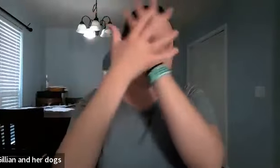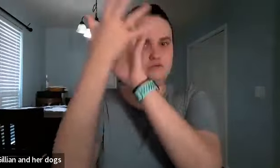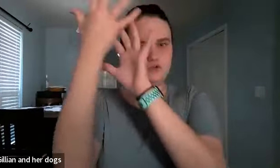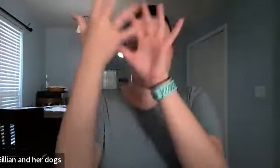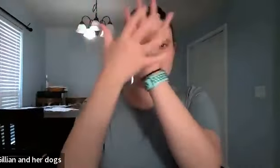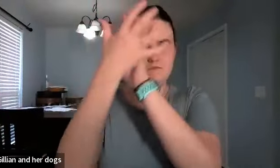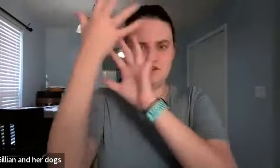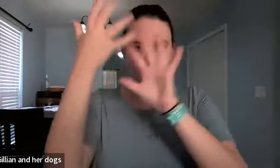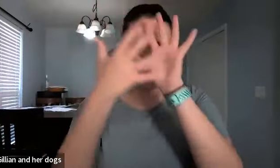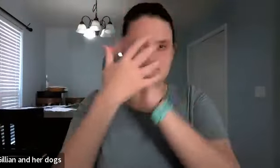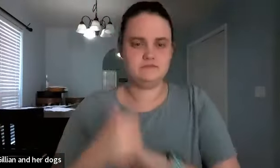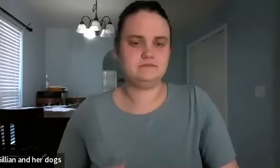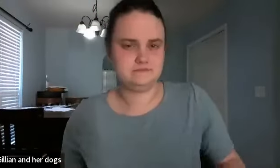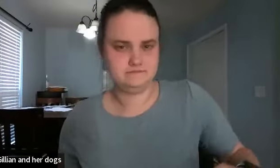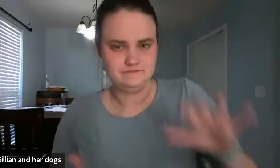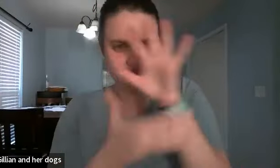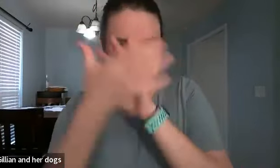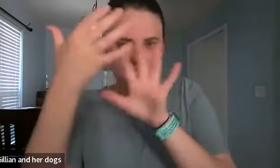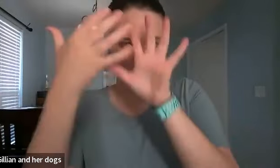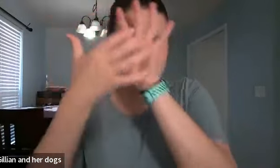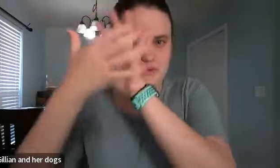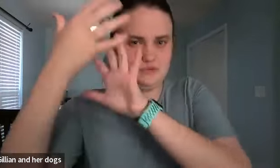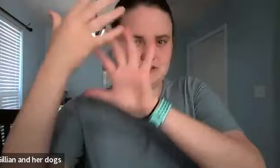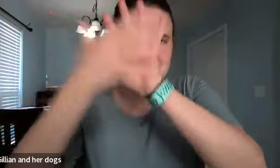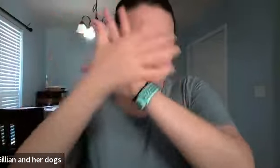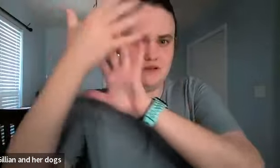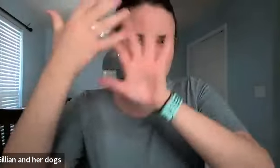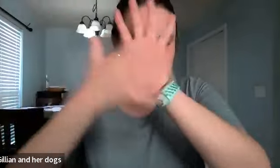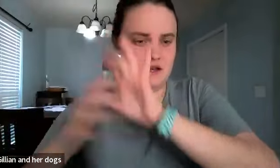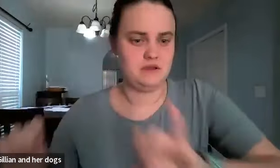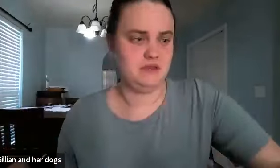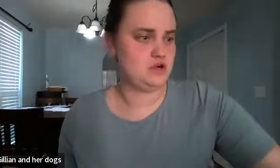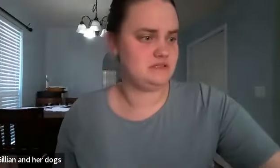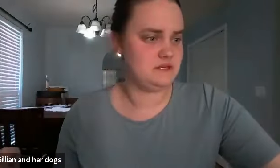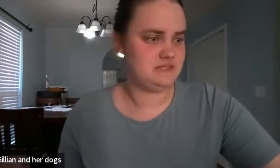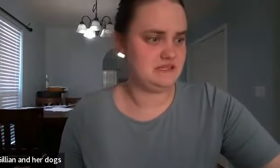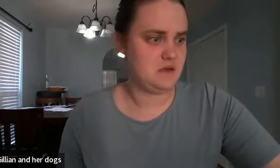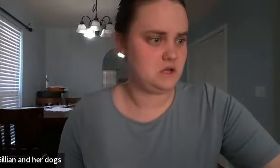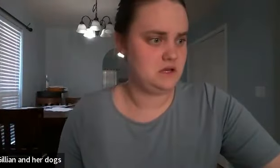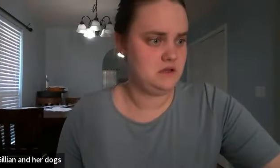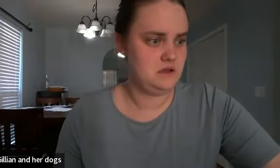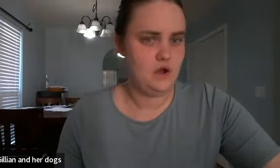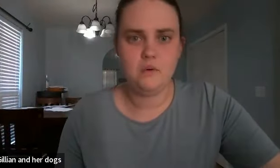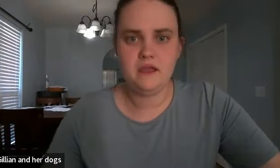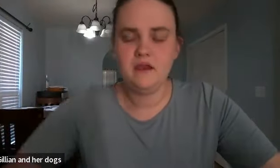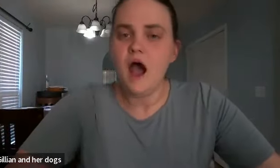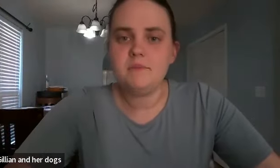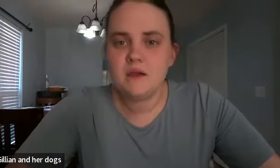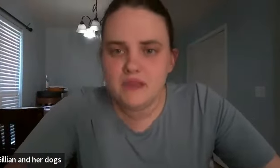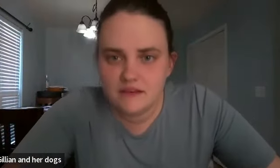So confused. I'll sign that one again. I know it can be hard sometimes to see that one. Oh, wait, I'm not pinned.